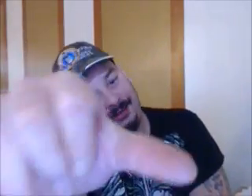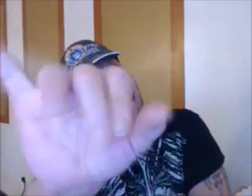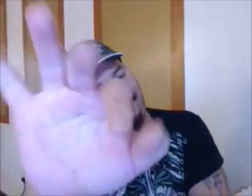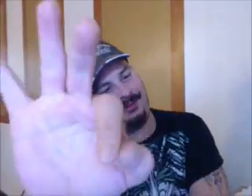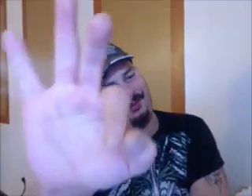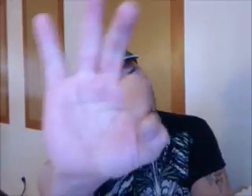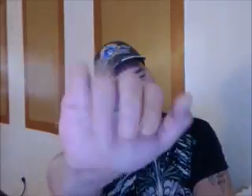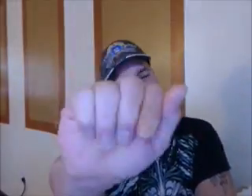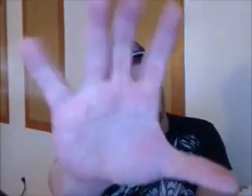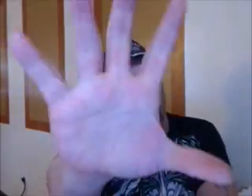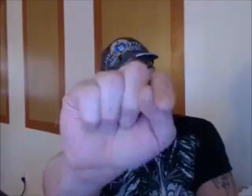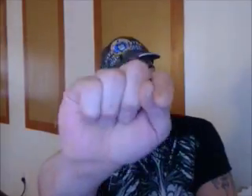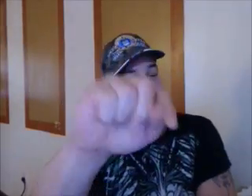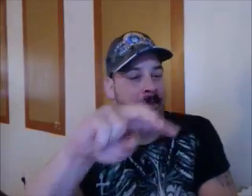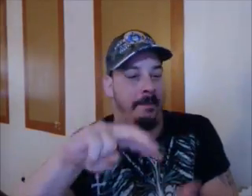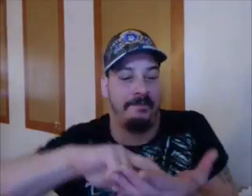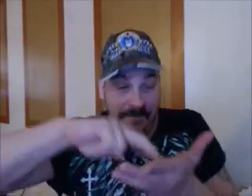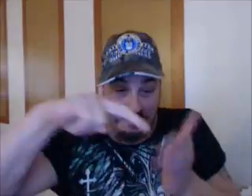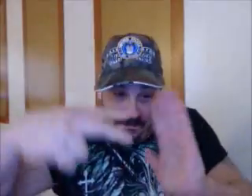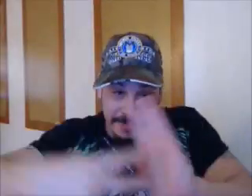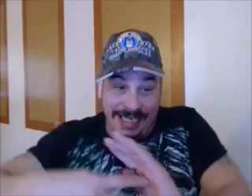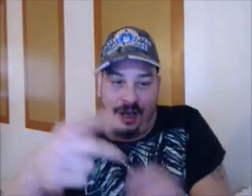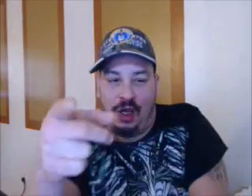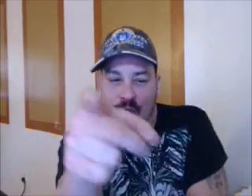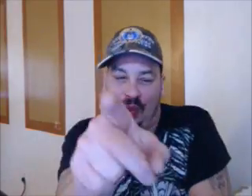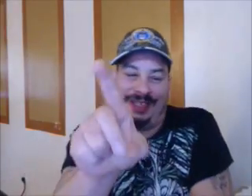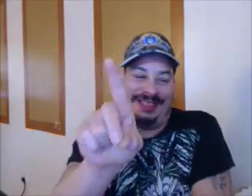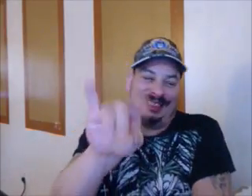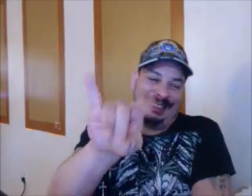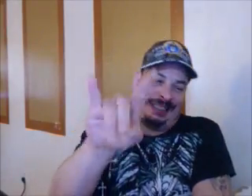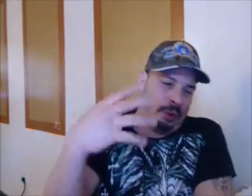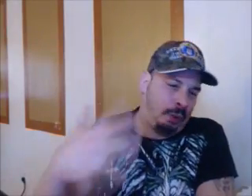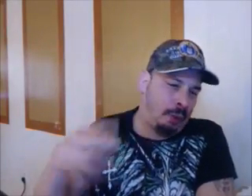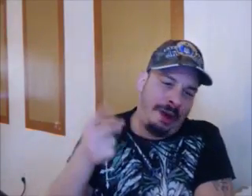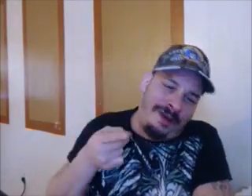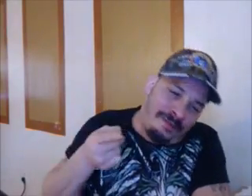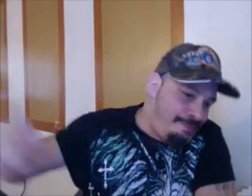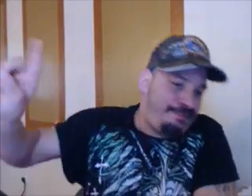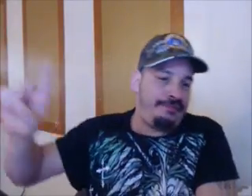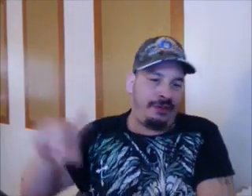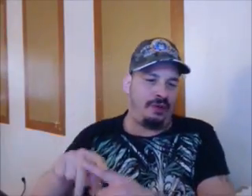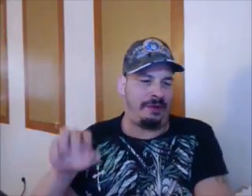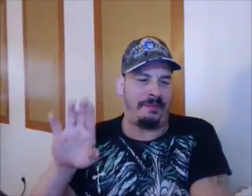a proper basis laid before the establishment of the grounds in the community.